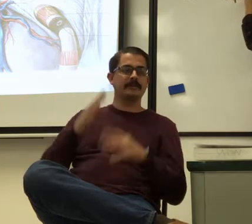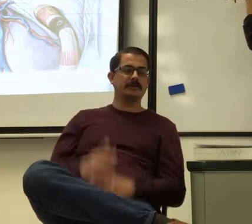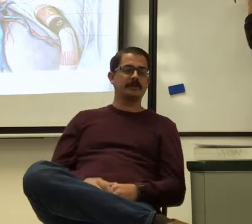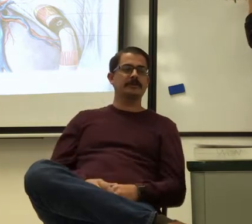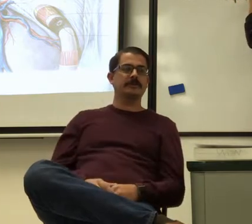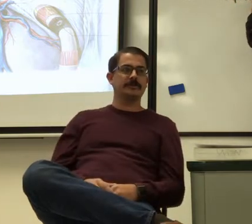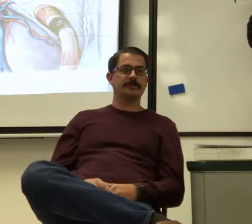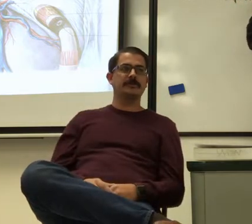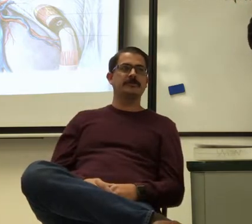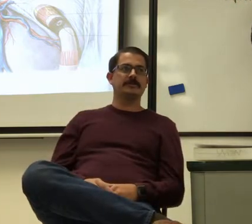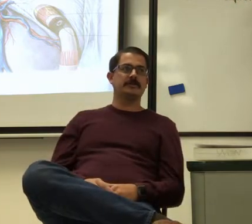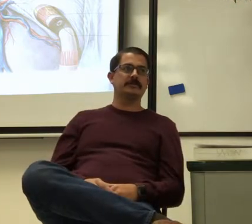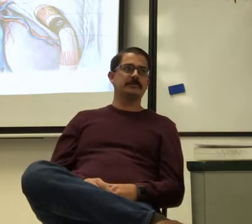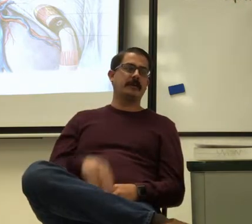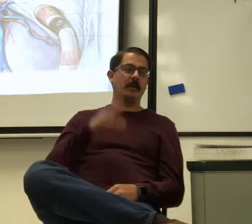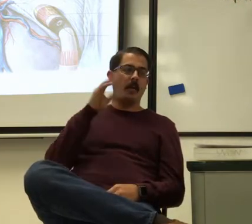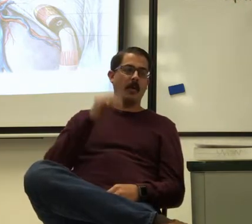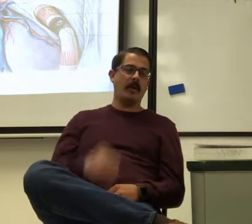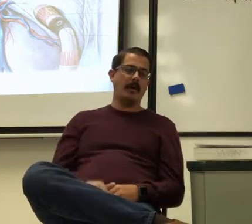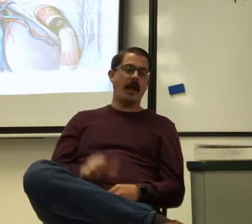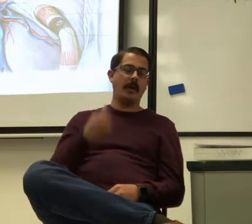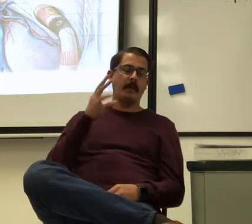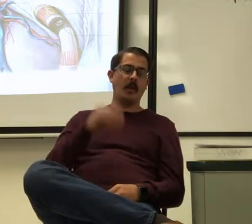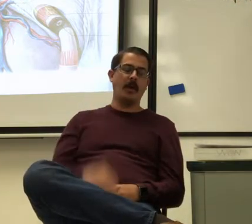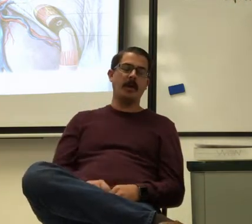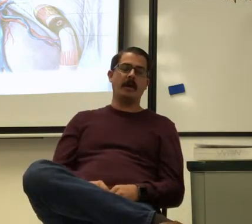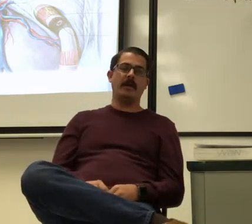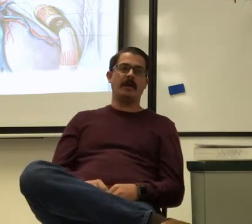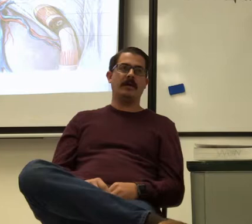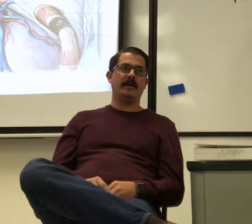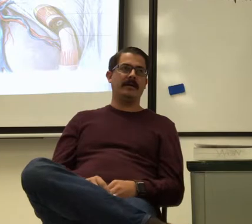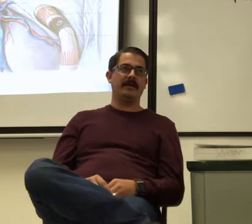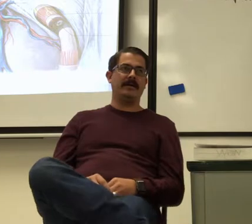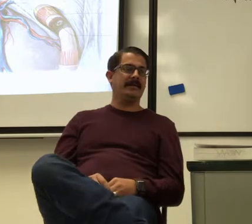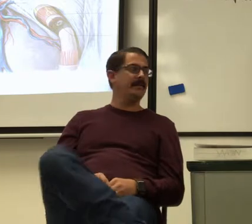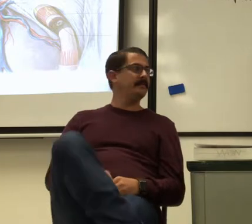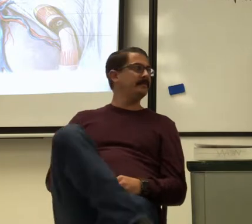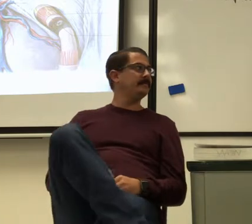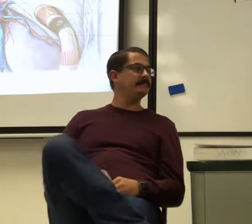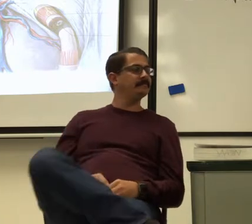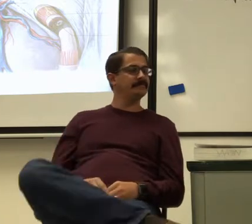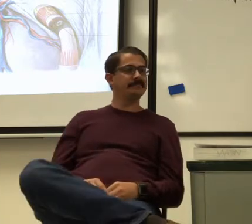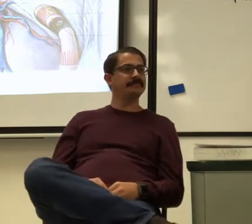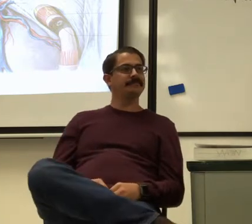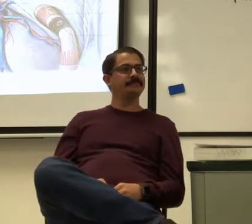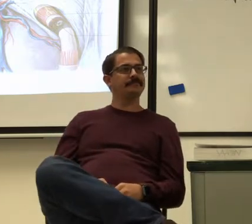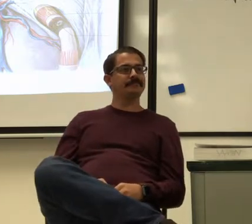Saphenous vein